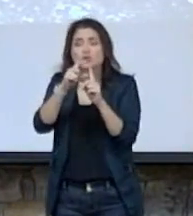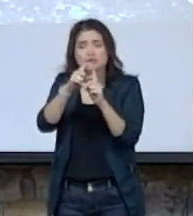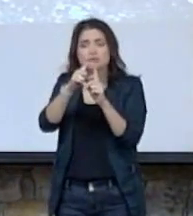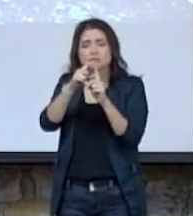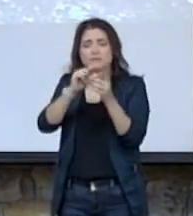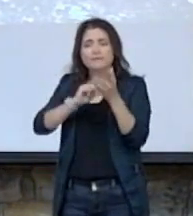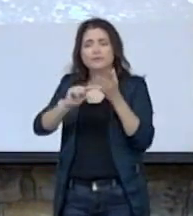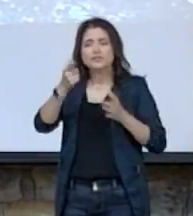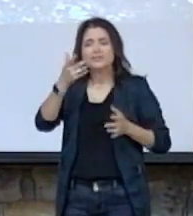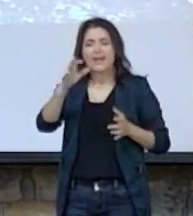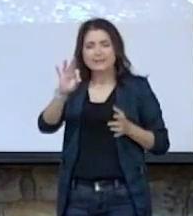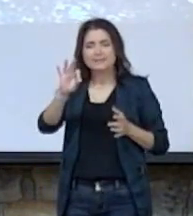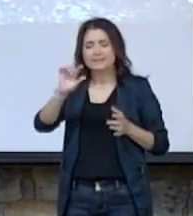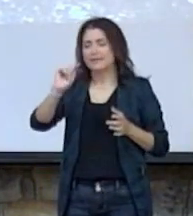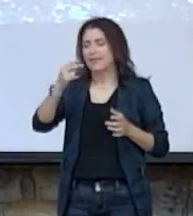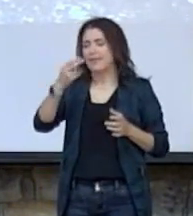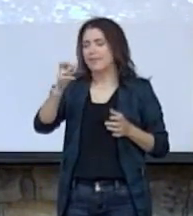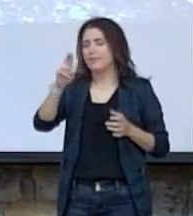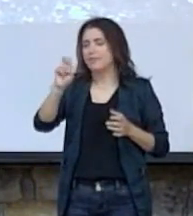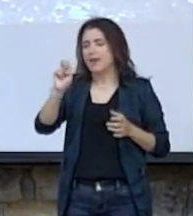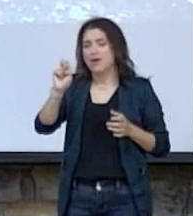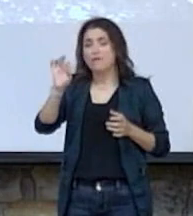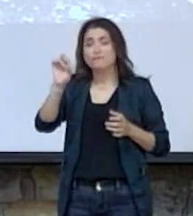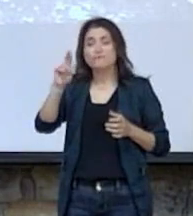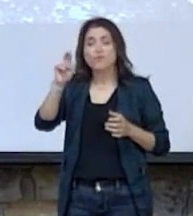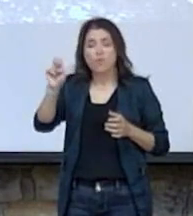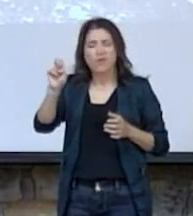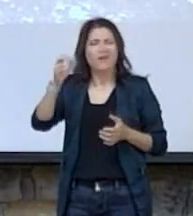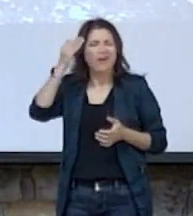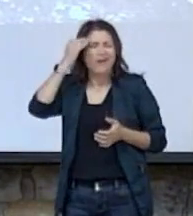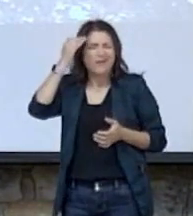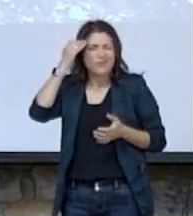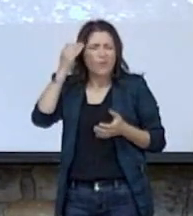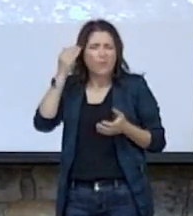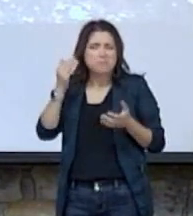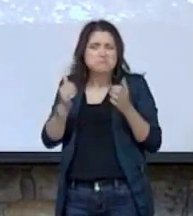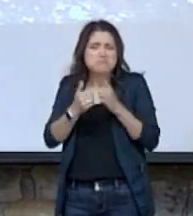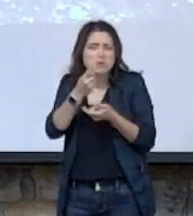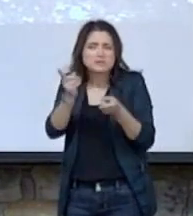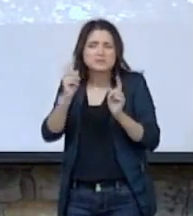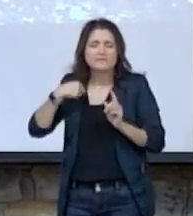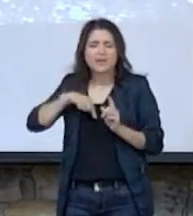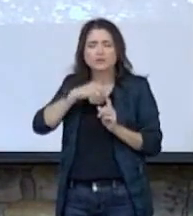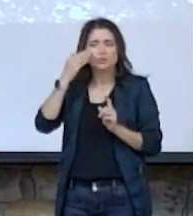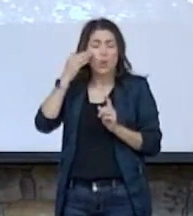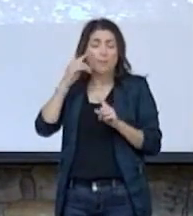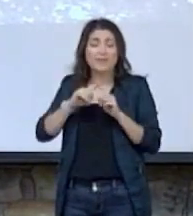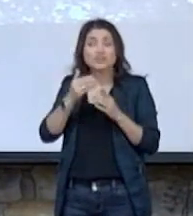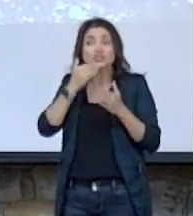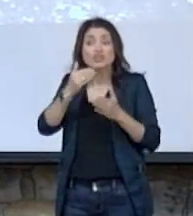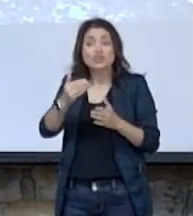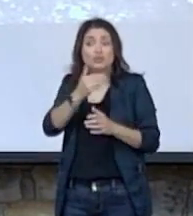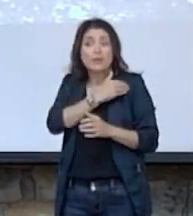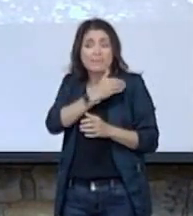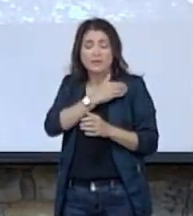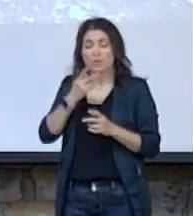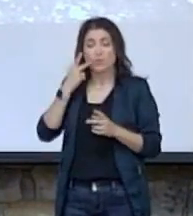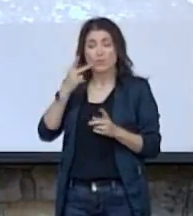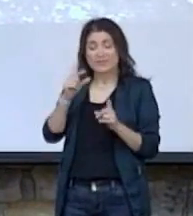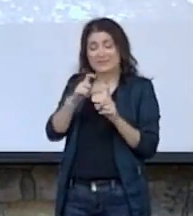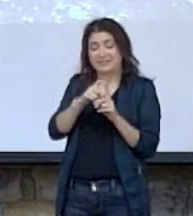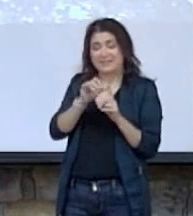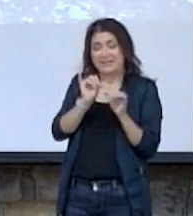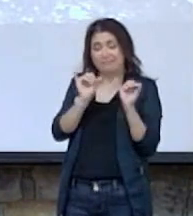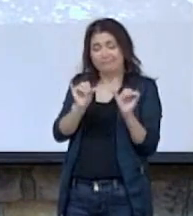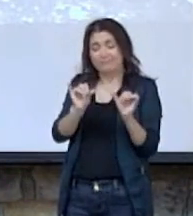verse 19, that word therefore. Now, I know most of us probably know this, but it's just a good reminder. Anytime we see that word